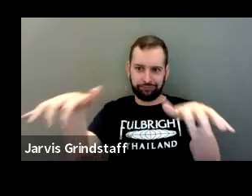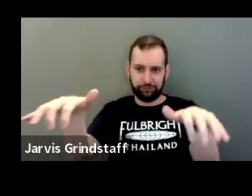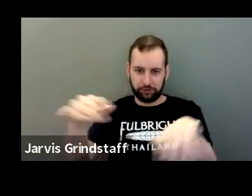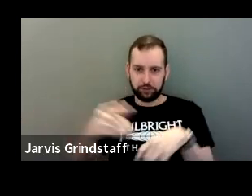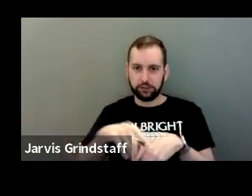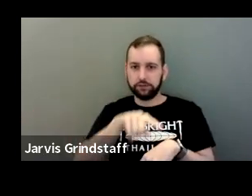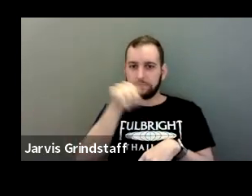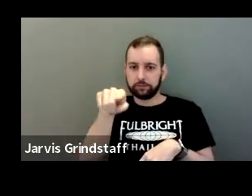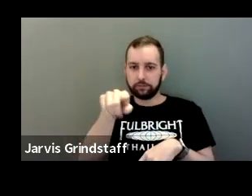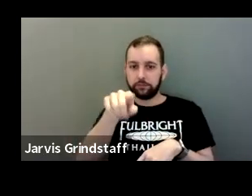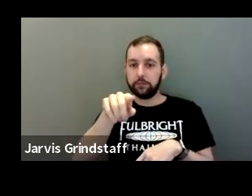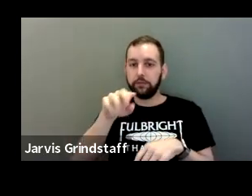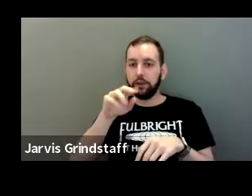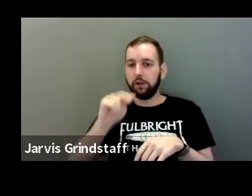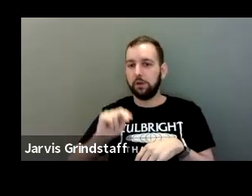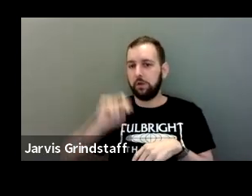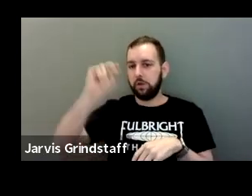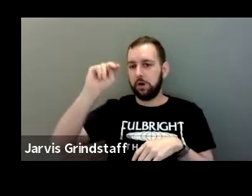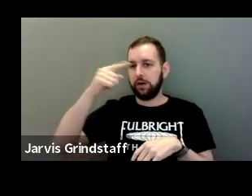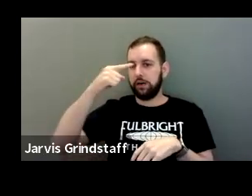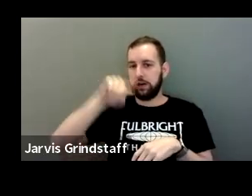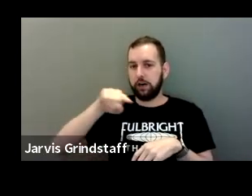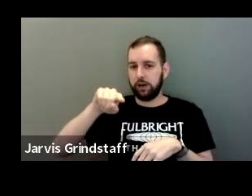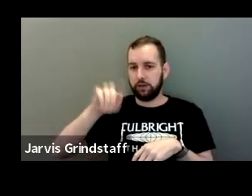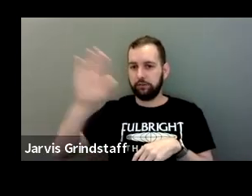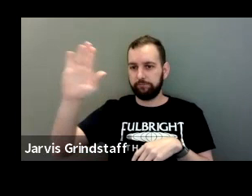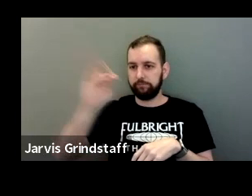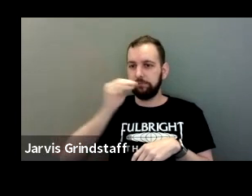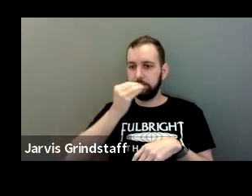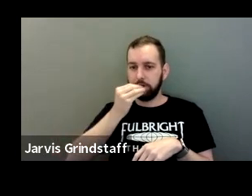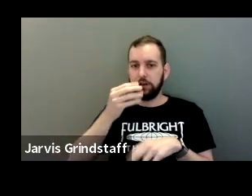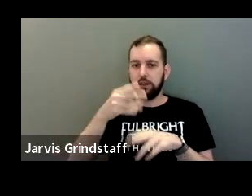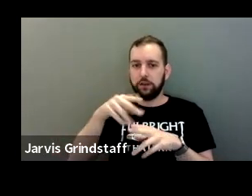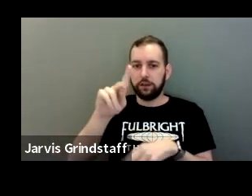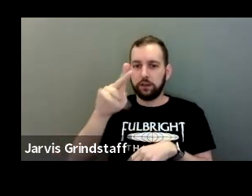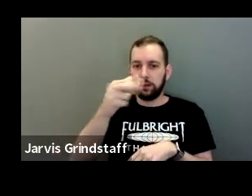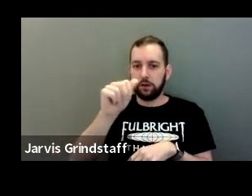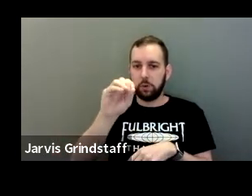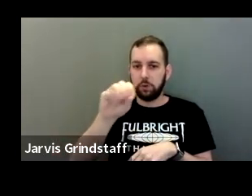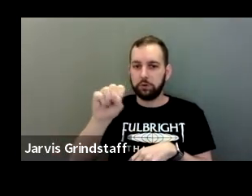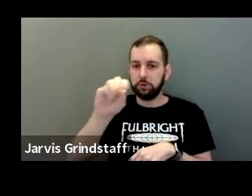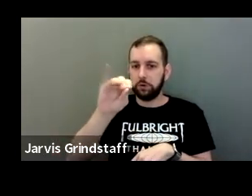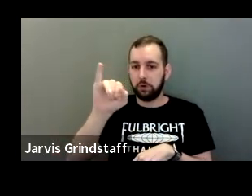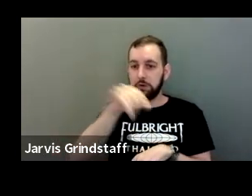very popular. You can find it pretty much anywhere. Then the Northern Thai